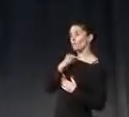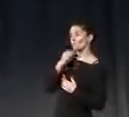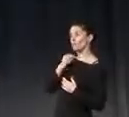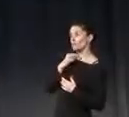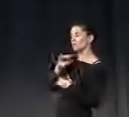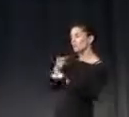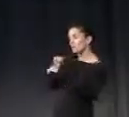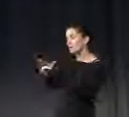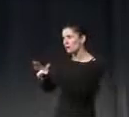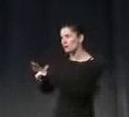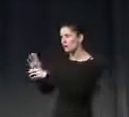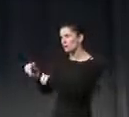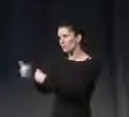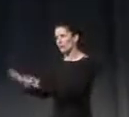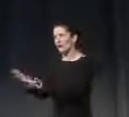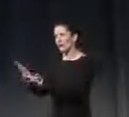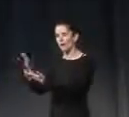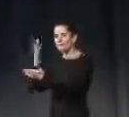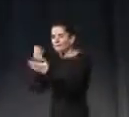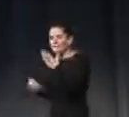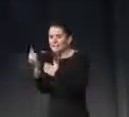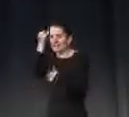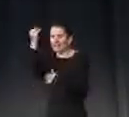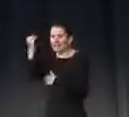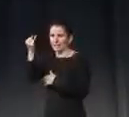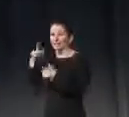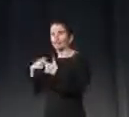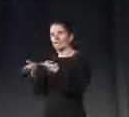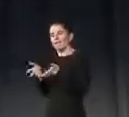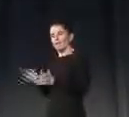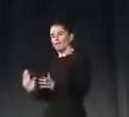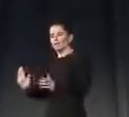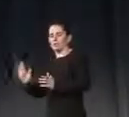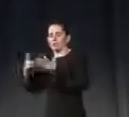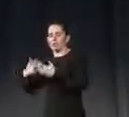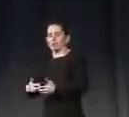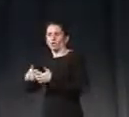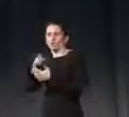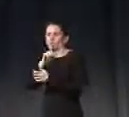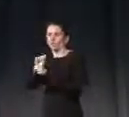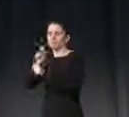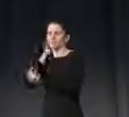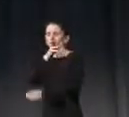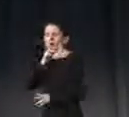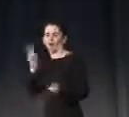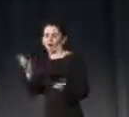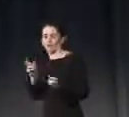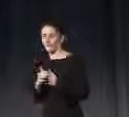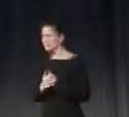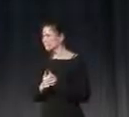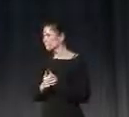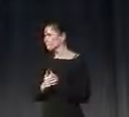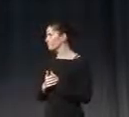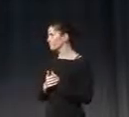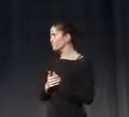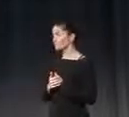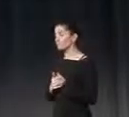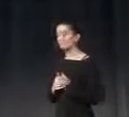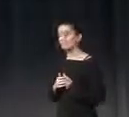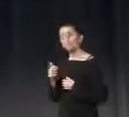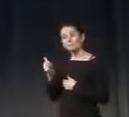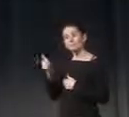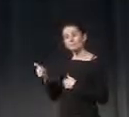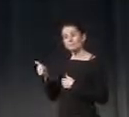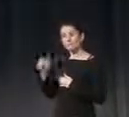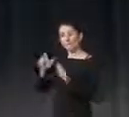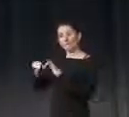idea, the missing link, and then his machine really talked. Bell included Lippitt in his stage demonstrations of the telephone in Rhode Island,